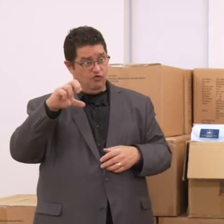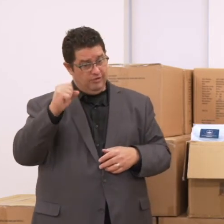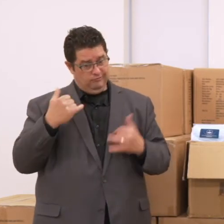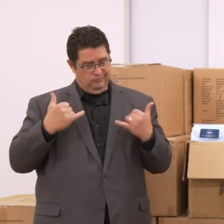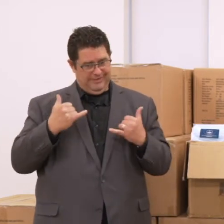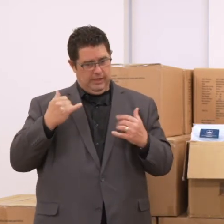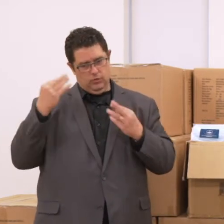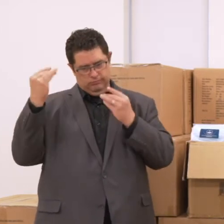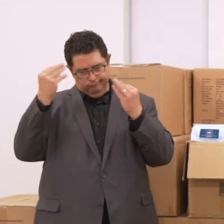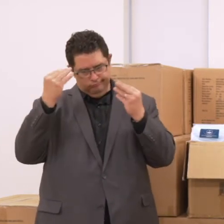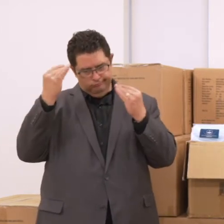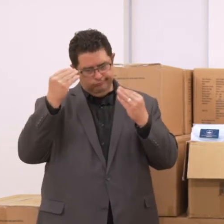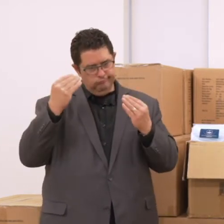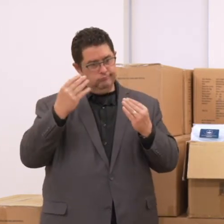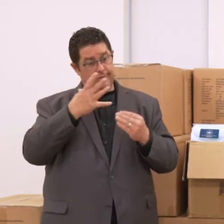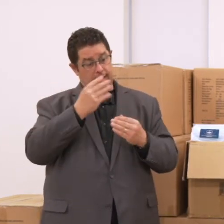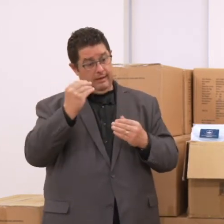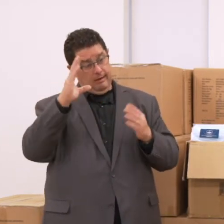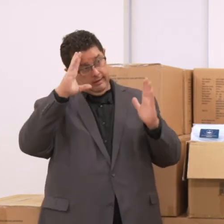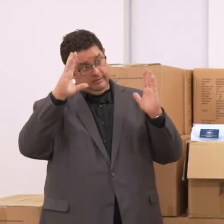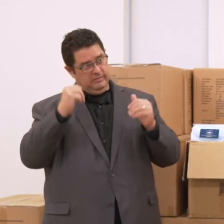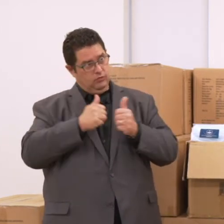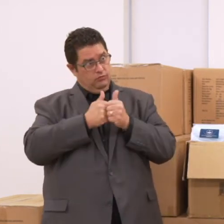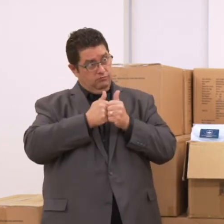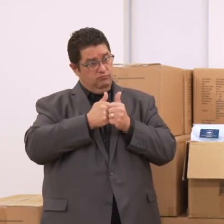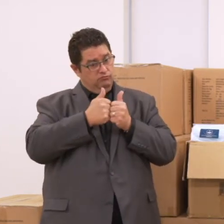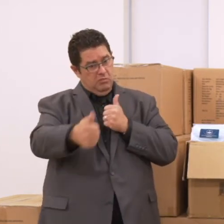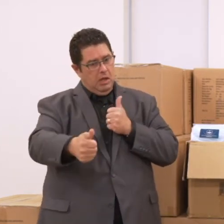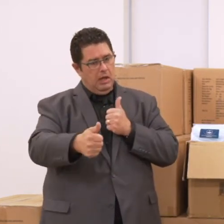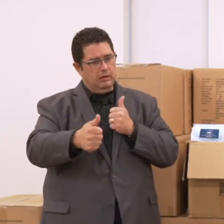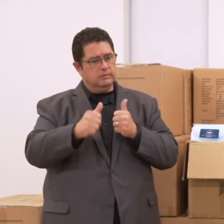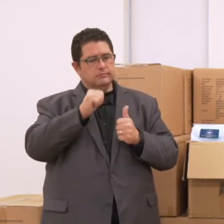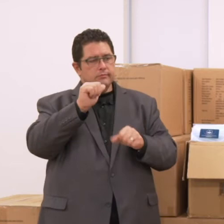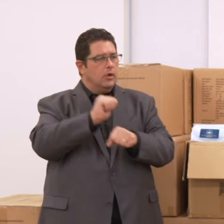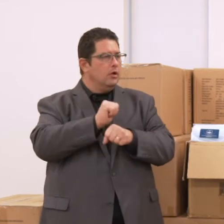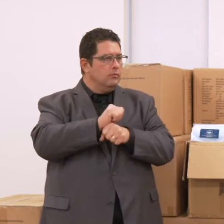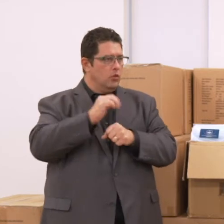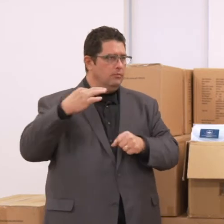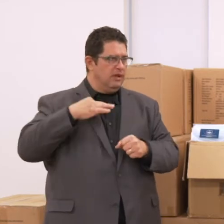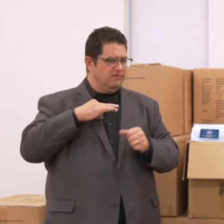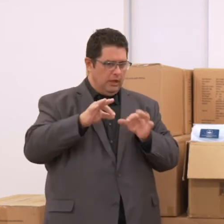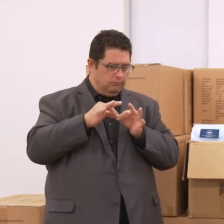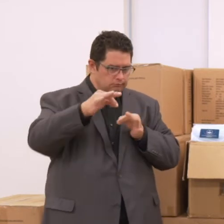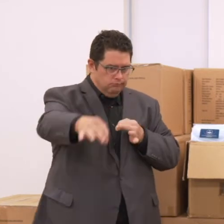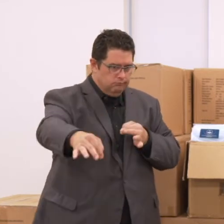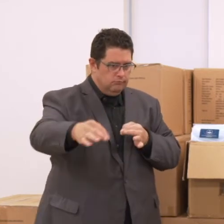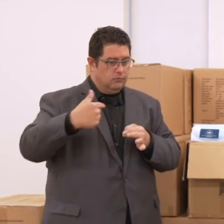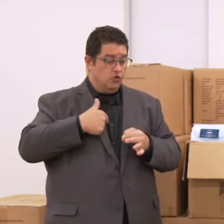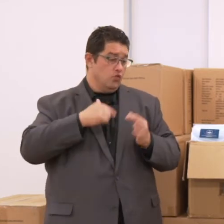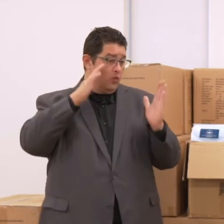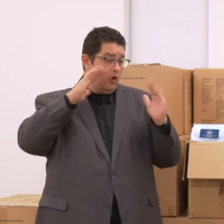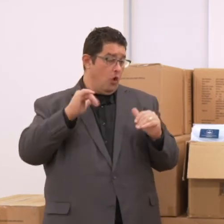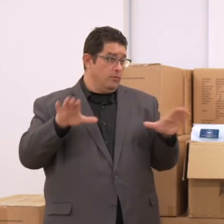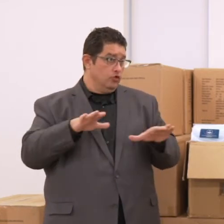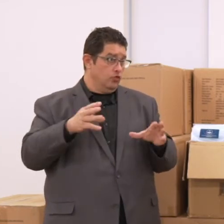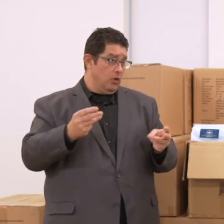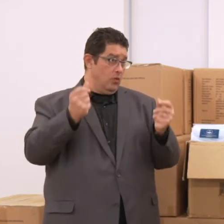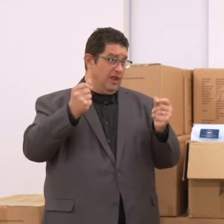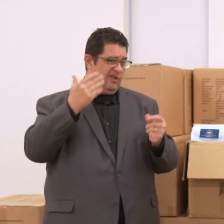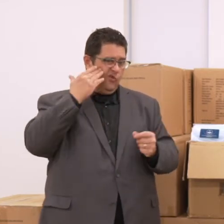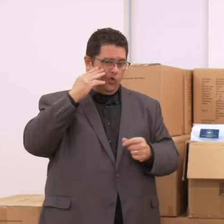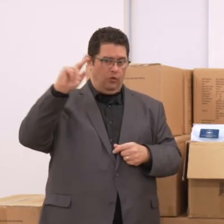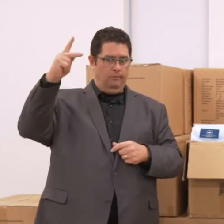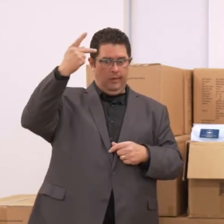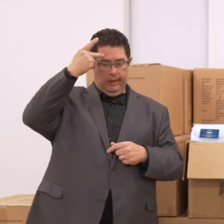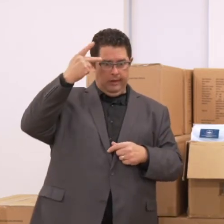I expect them to pass an extension of unemployment benefits. We hope that they'll do it quickly. We know that there are political issues there